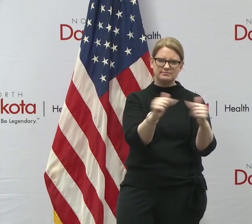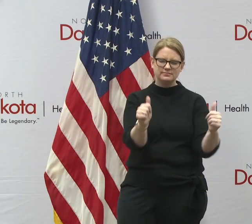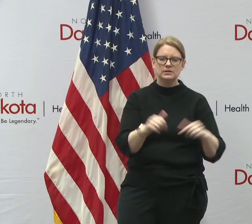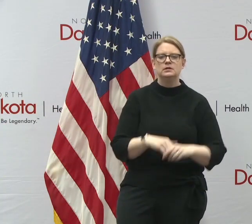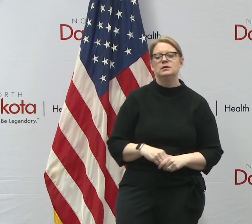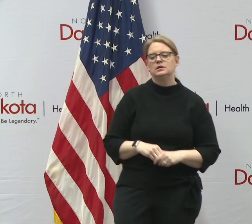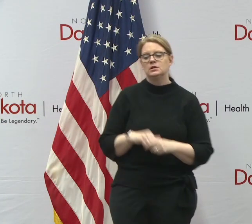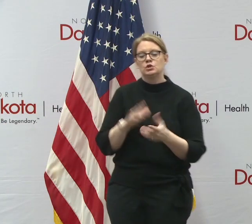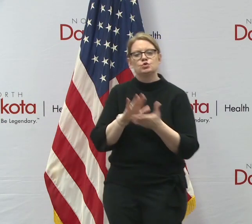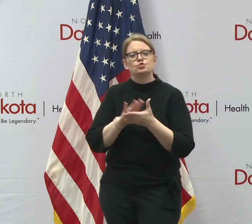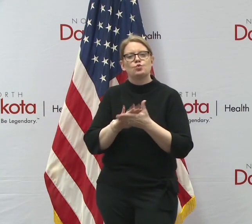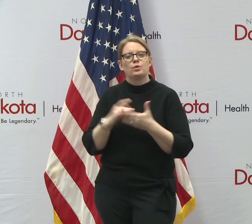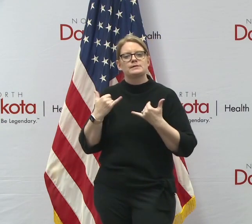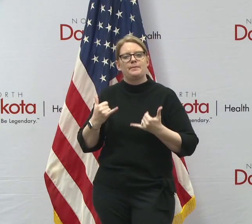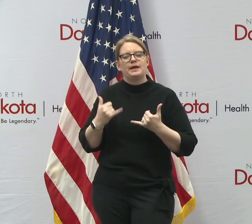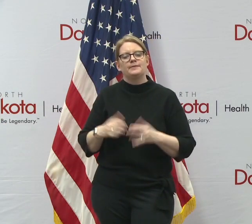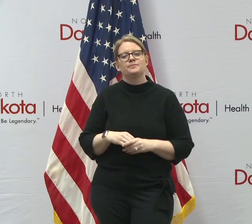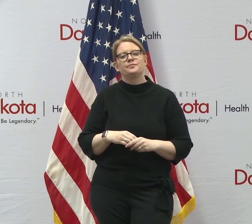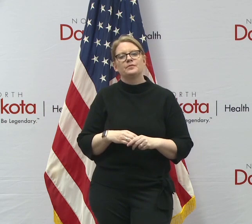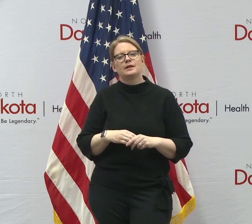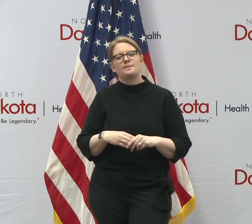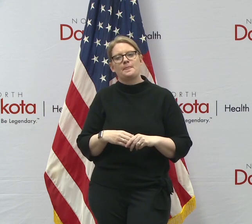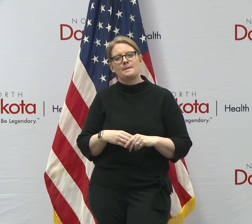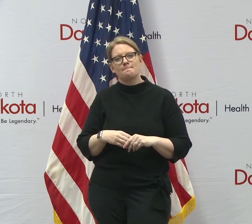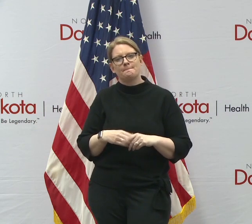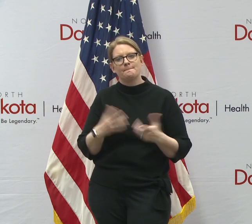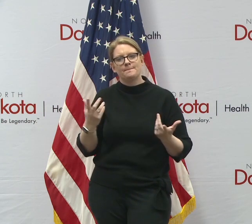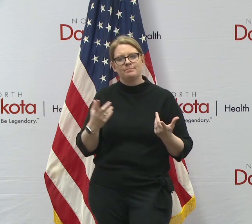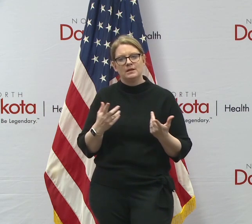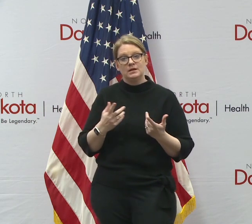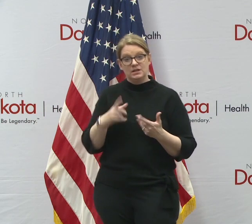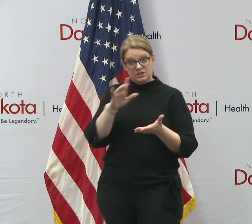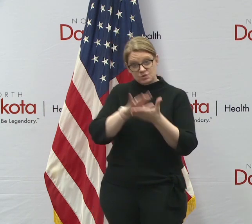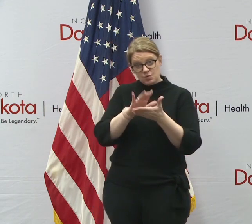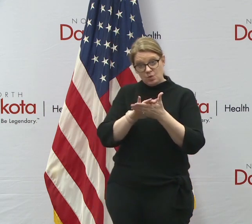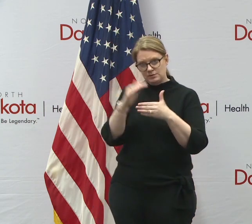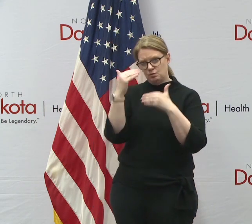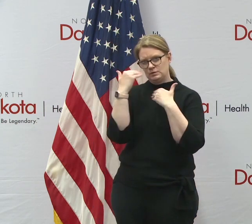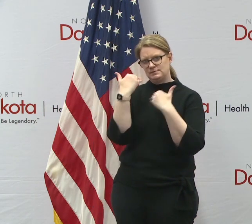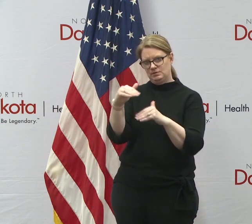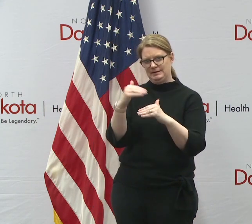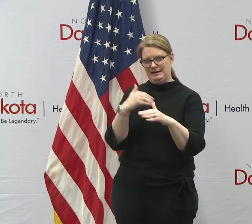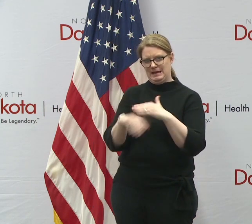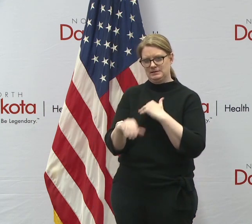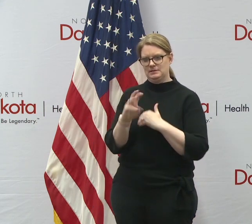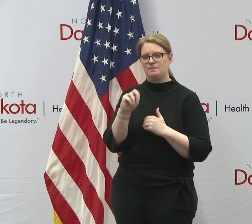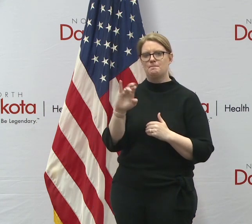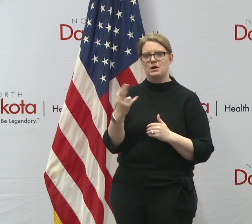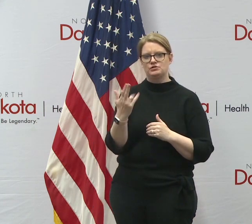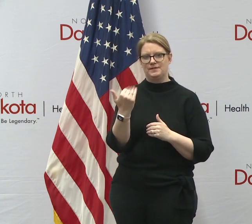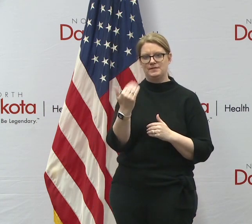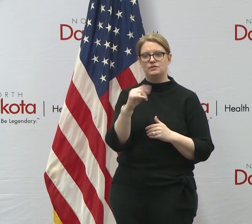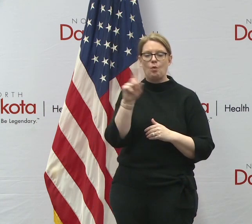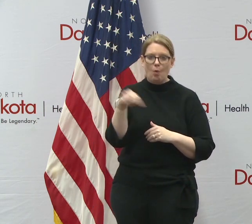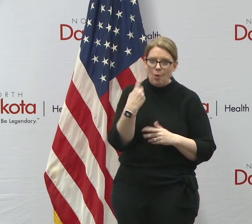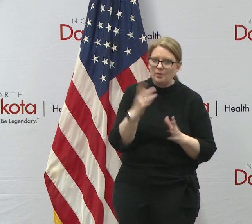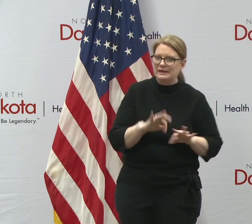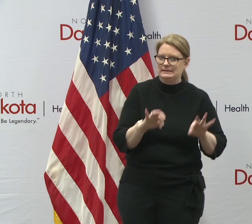topic, schools update. As you know, we restricted access to schools on March 15th to essential staff